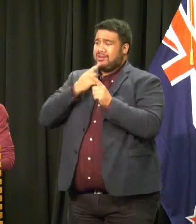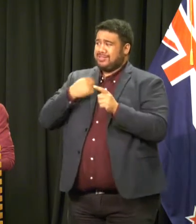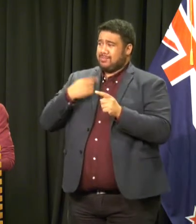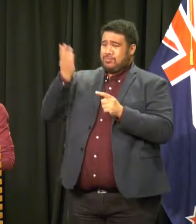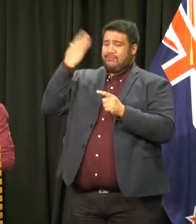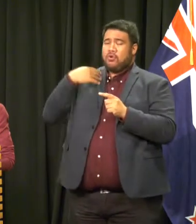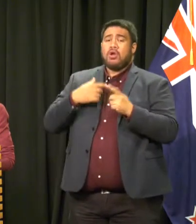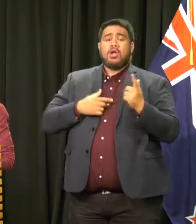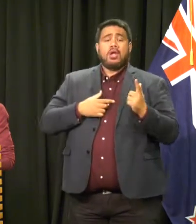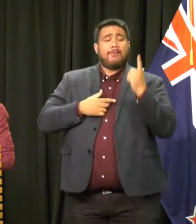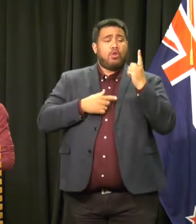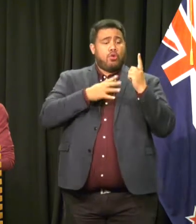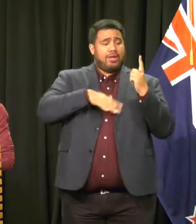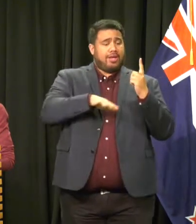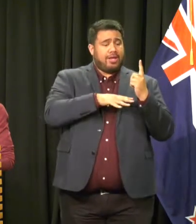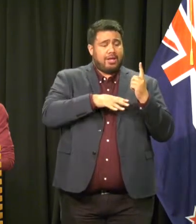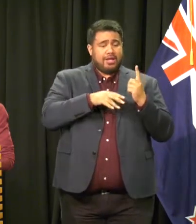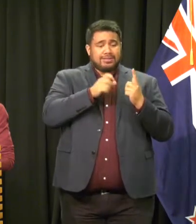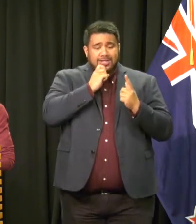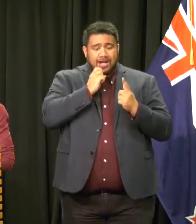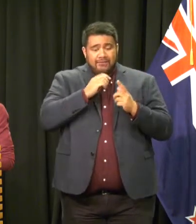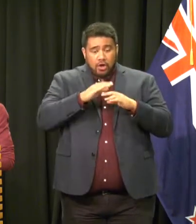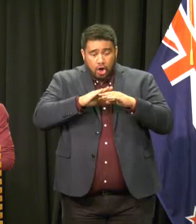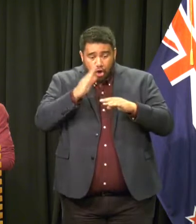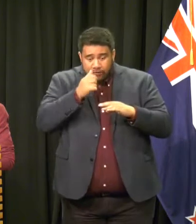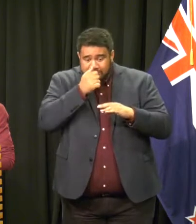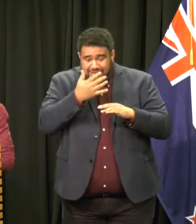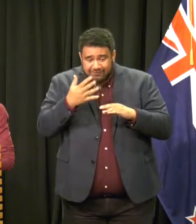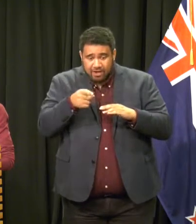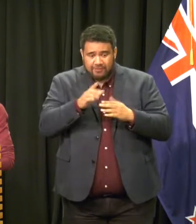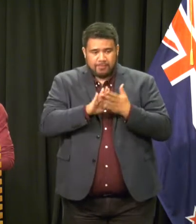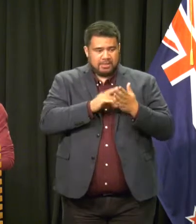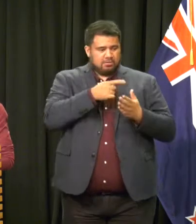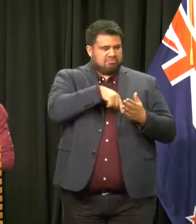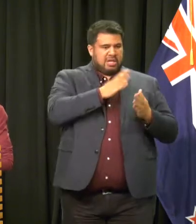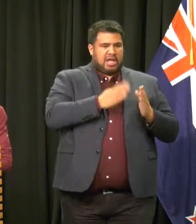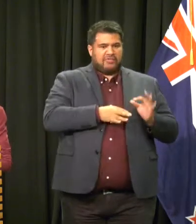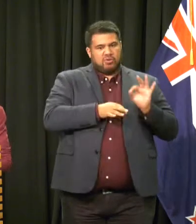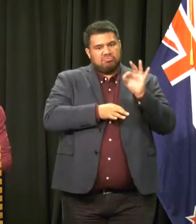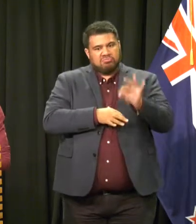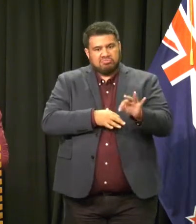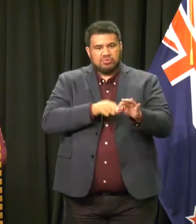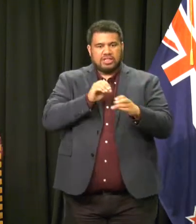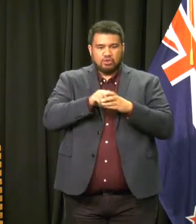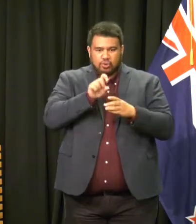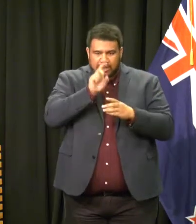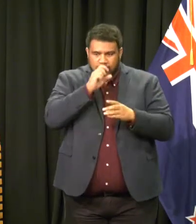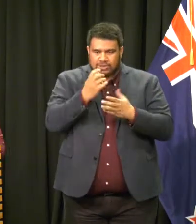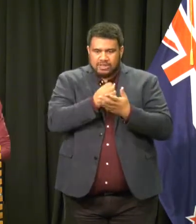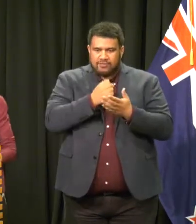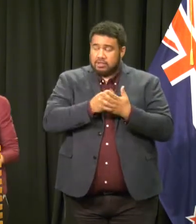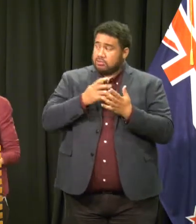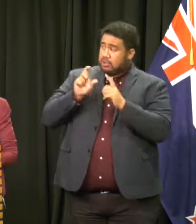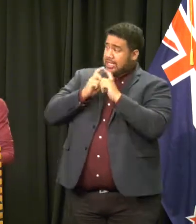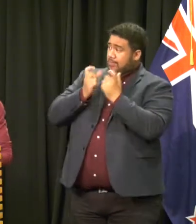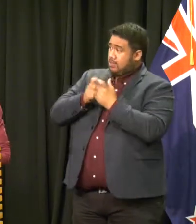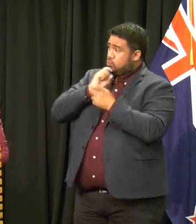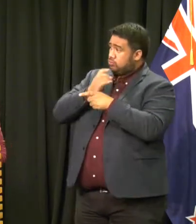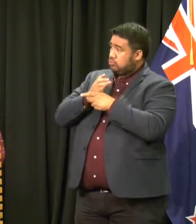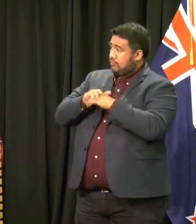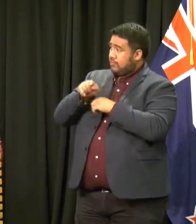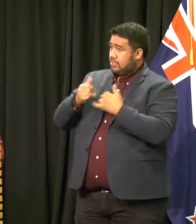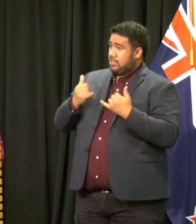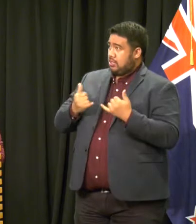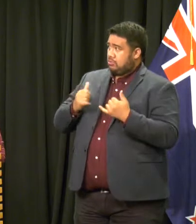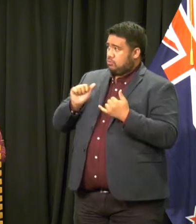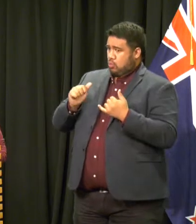of over 65s have to contribute to Kiwisaver. Was he wrong? Is Cabinet not considering that? Again, as I've said on the